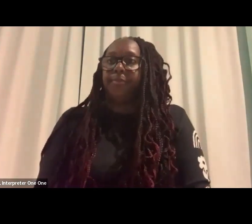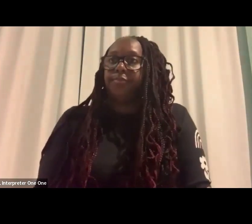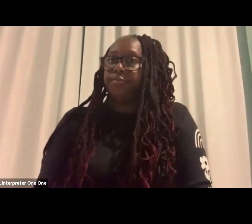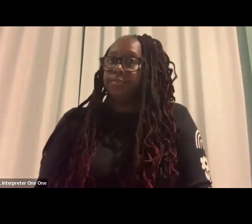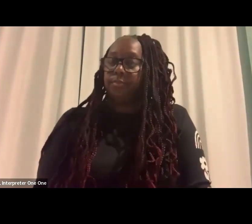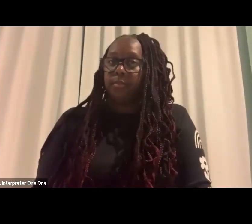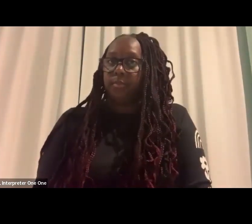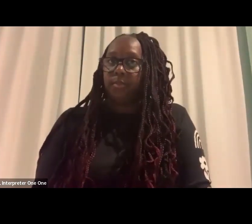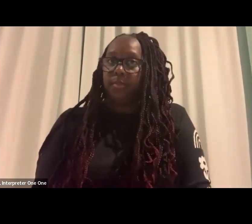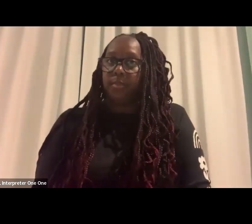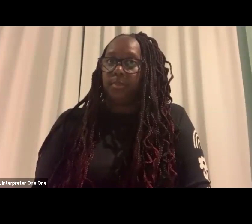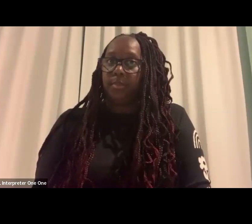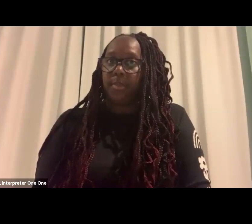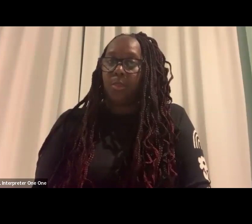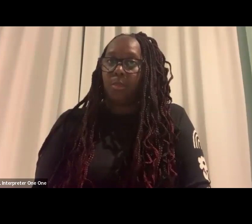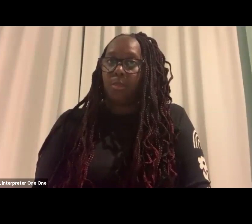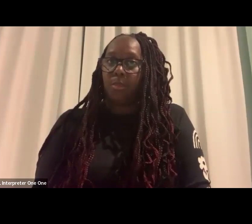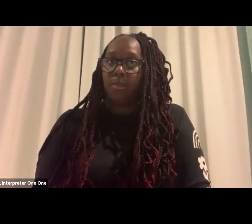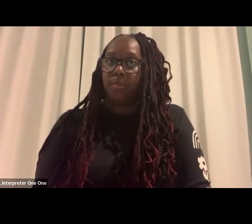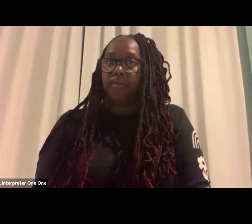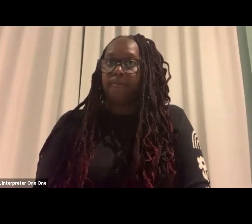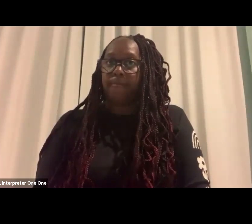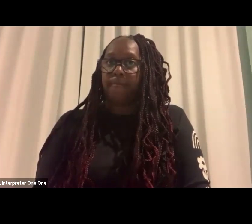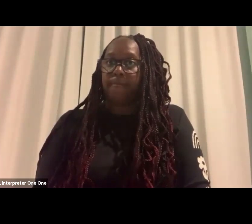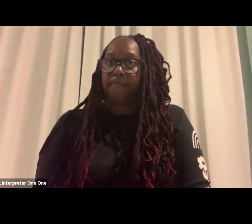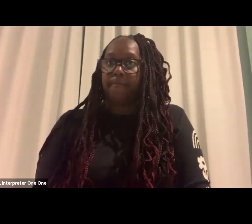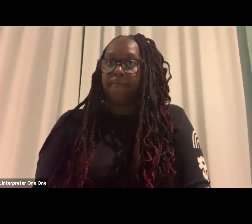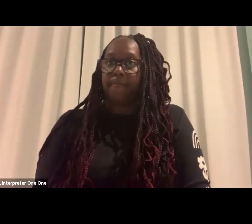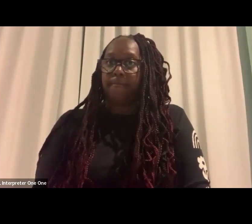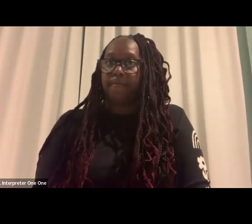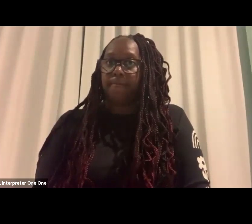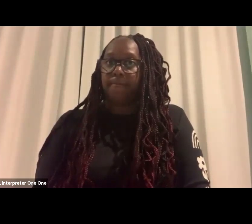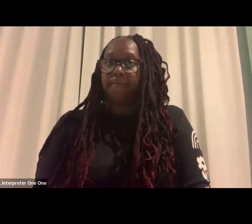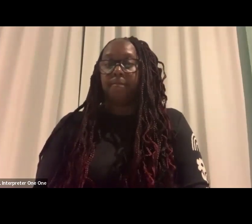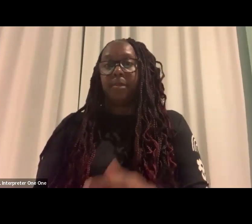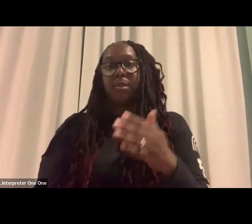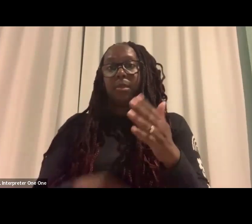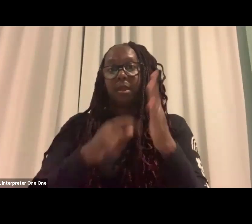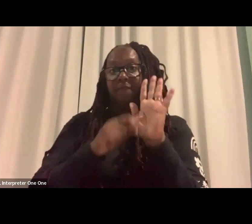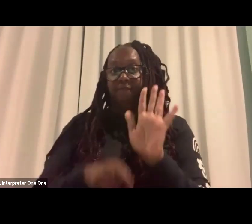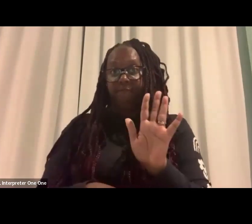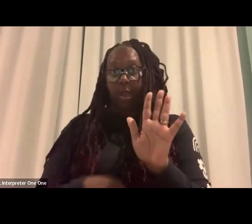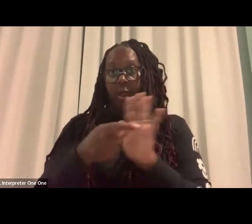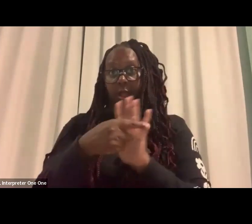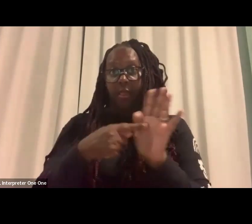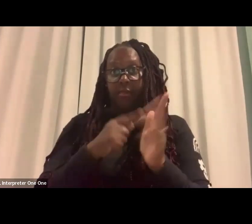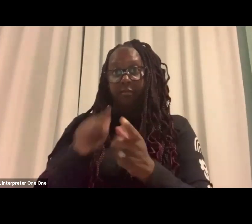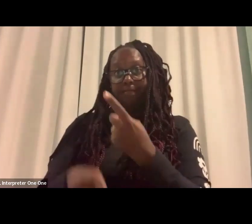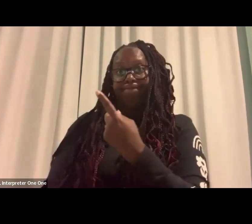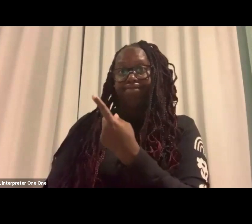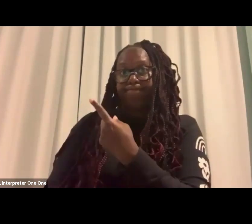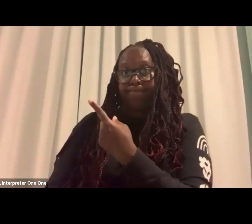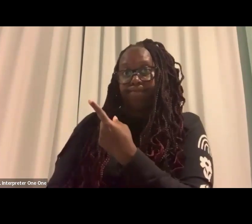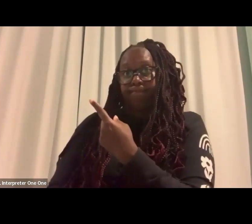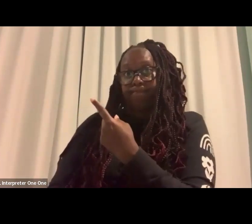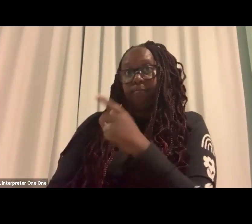lens. And we're looking at 5 main considerations in terms of looking at impacts on